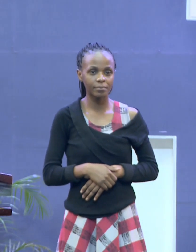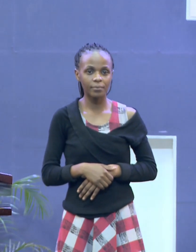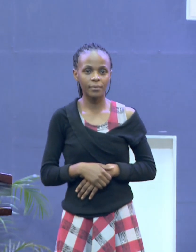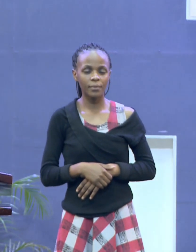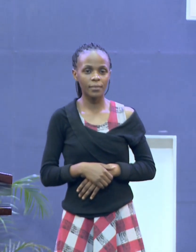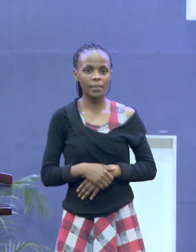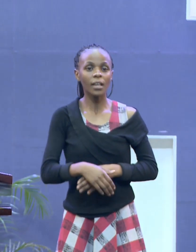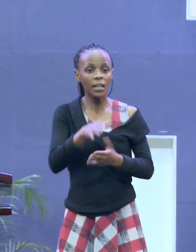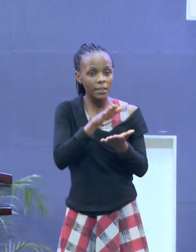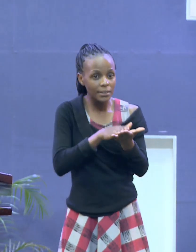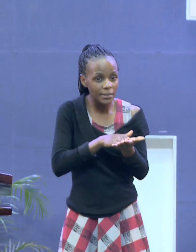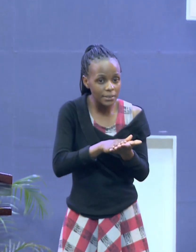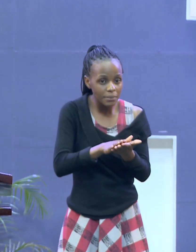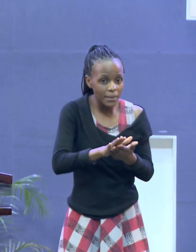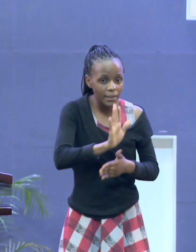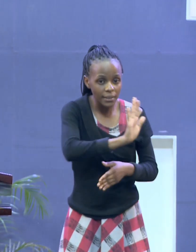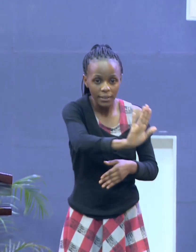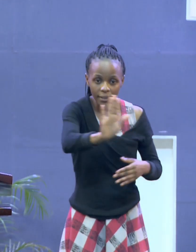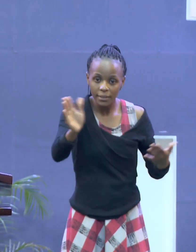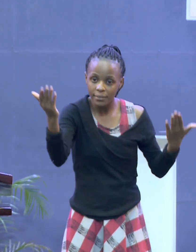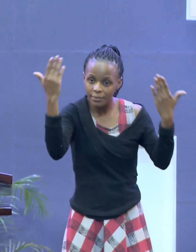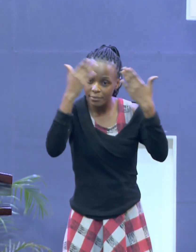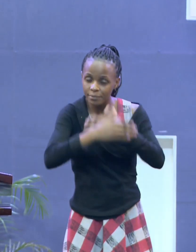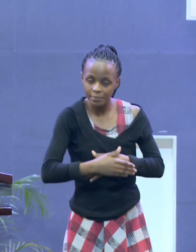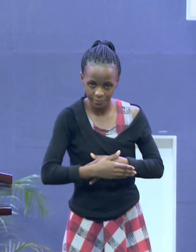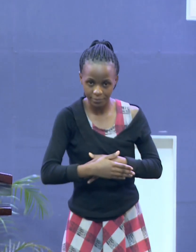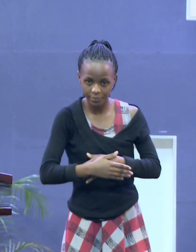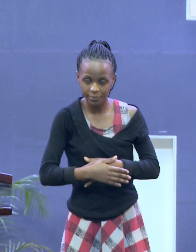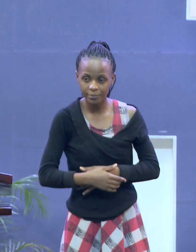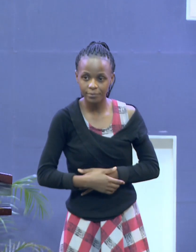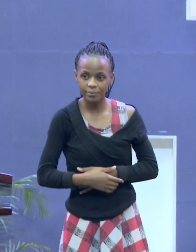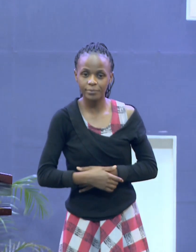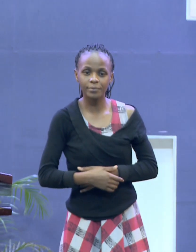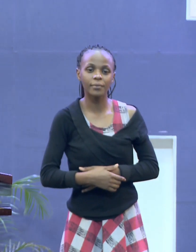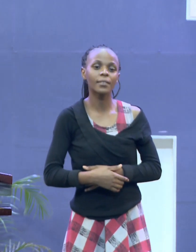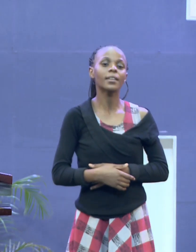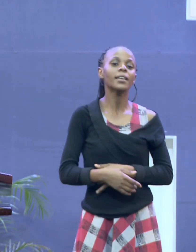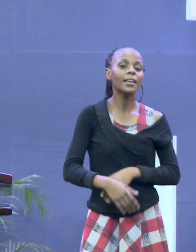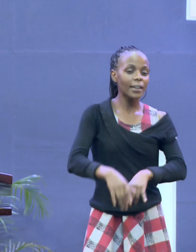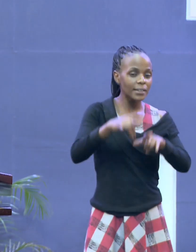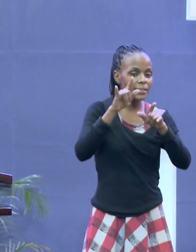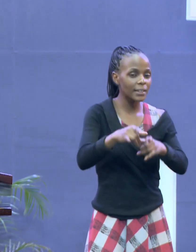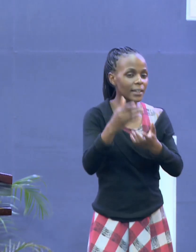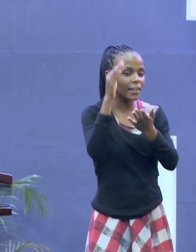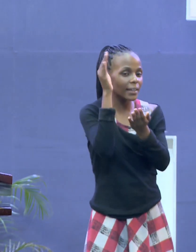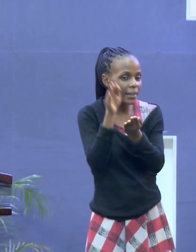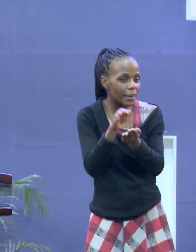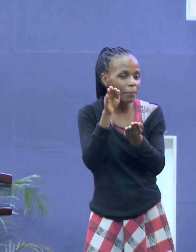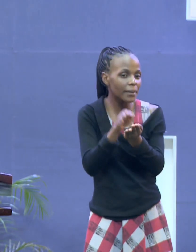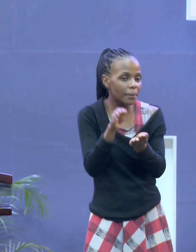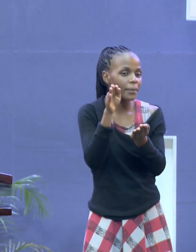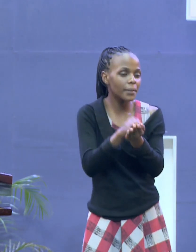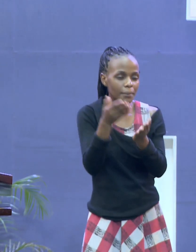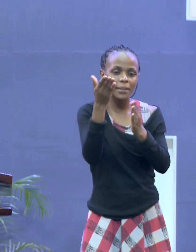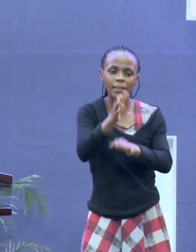They spend their nights bamale ebiro byabwe keeping secret vigils. Nga waliwo